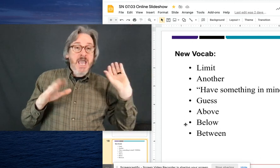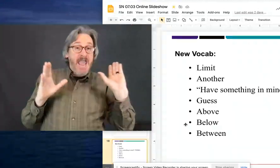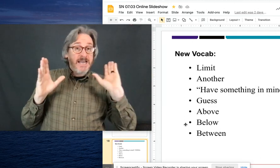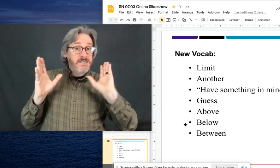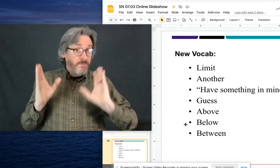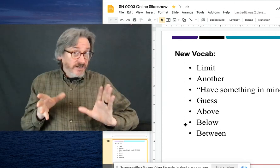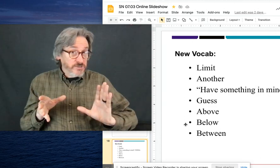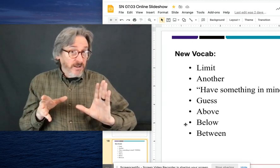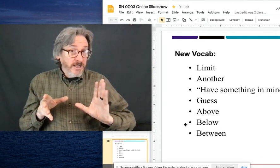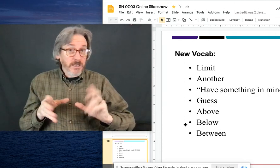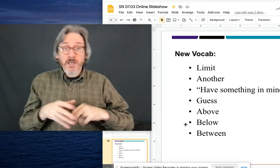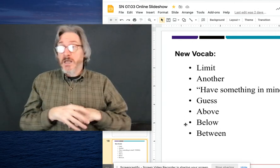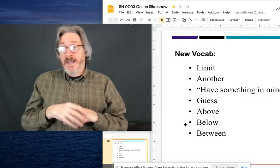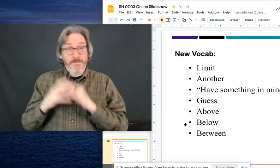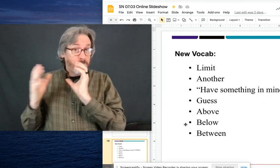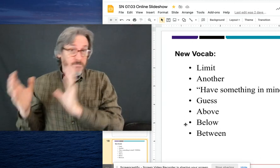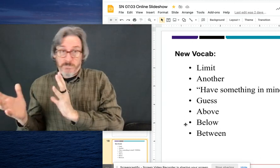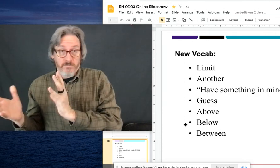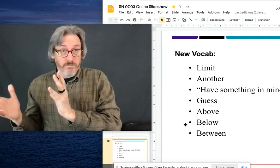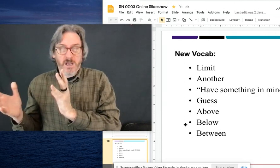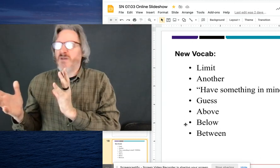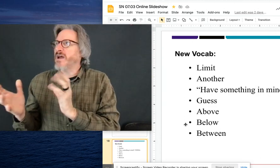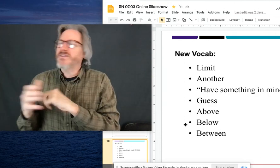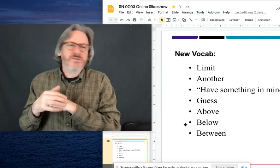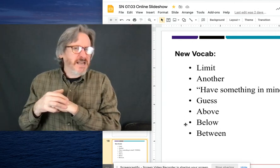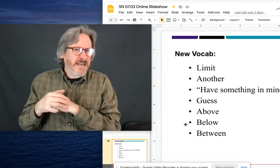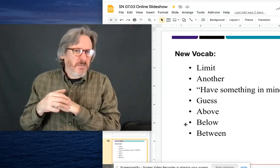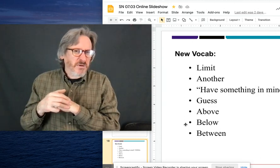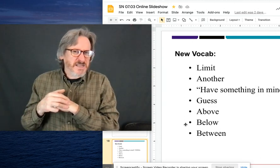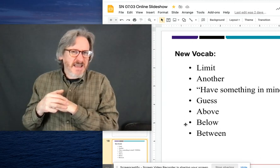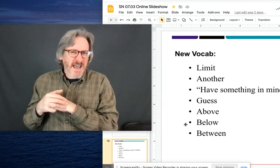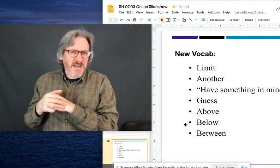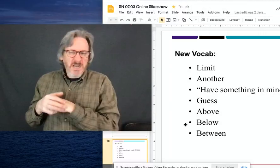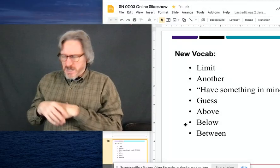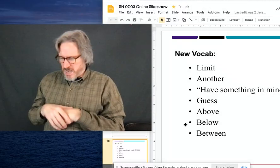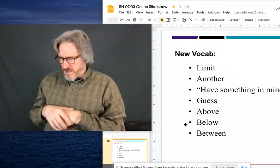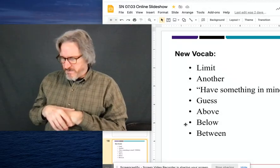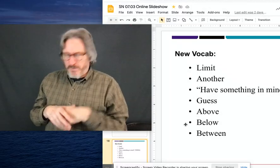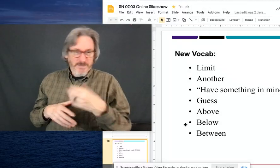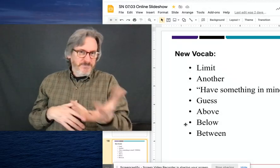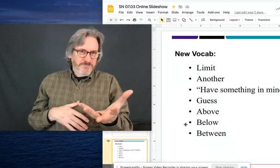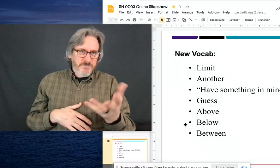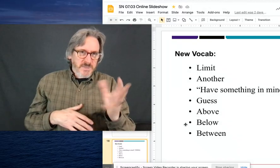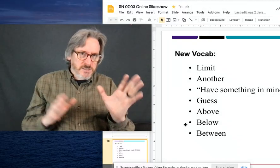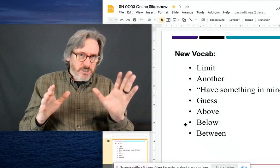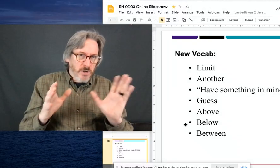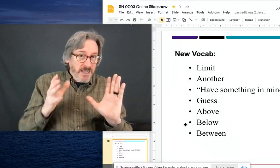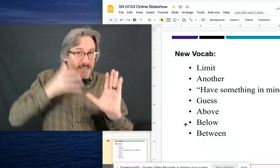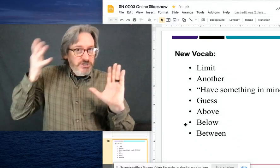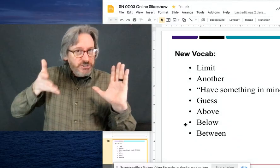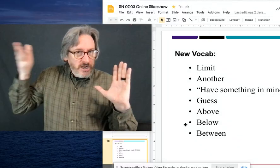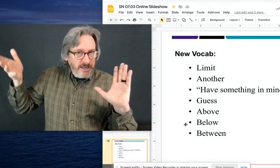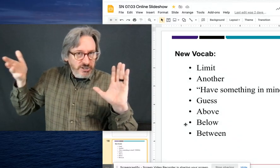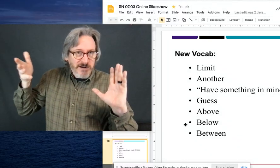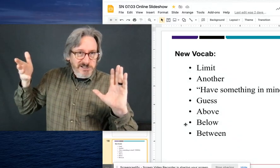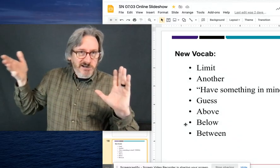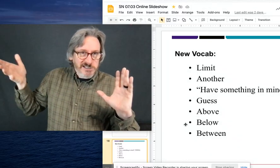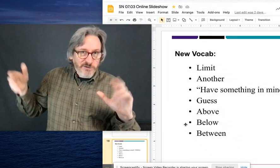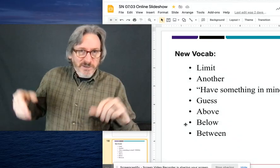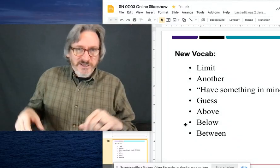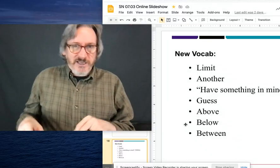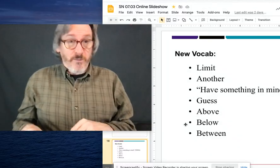the first 3 units. We've got some fingerspelling, we've got some numbers, and we've got descriptions. So practice those, because in